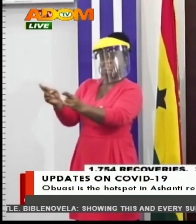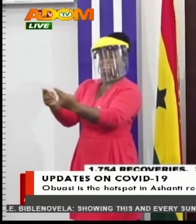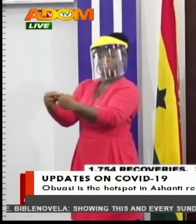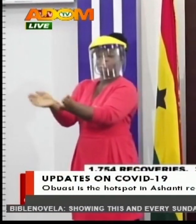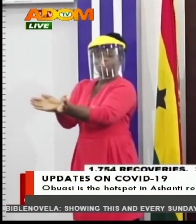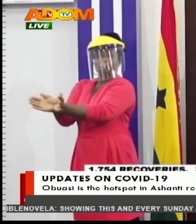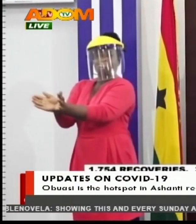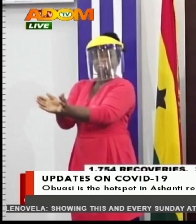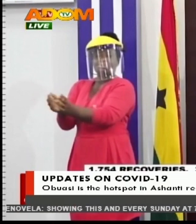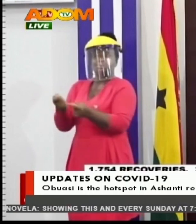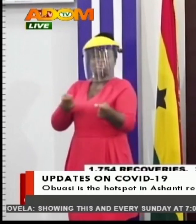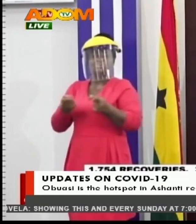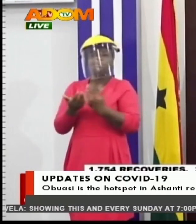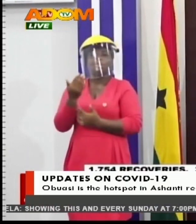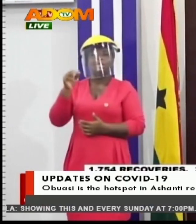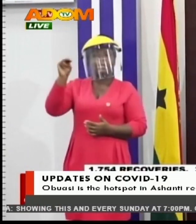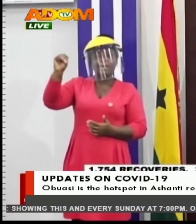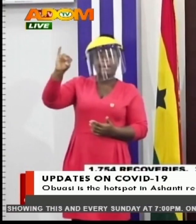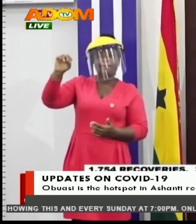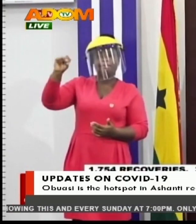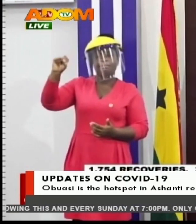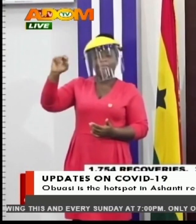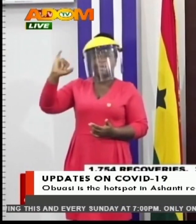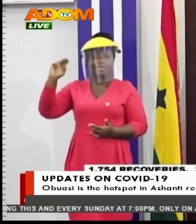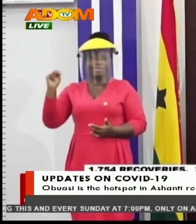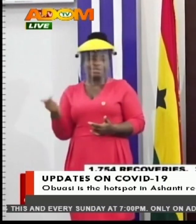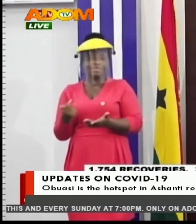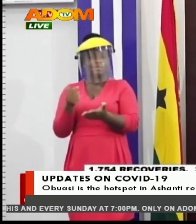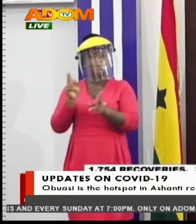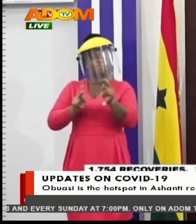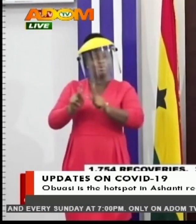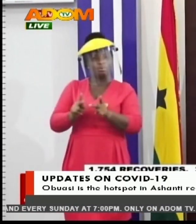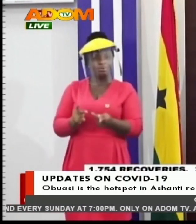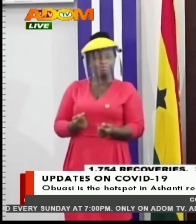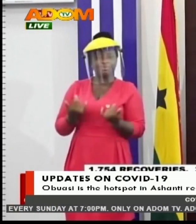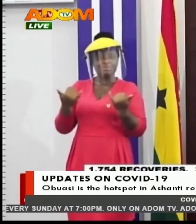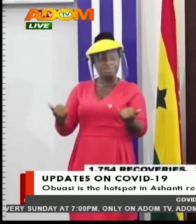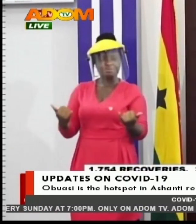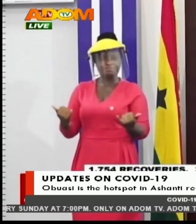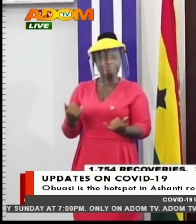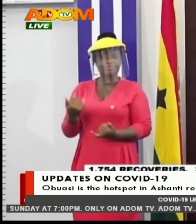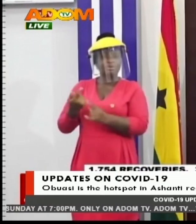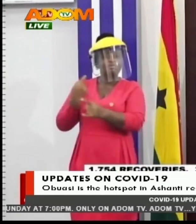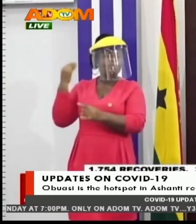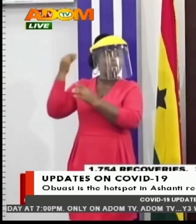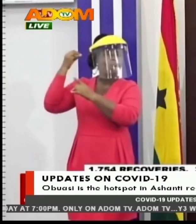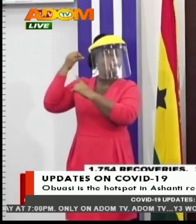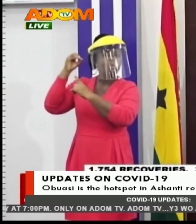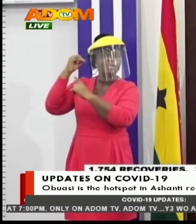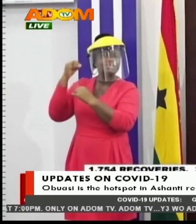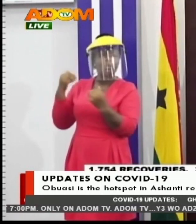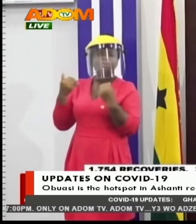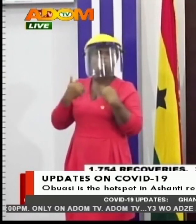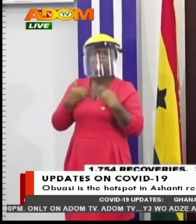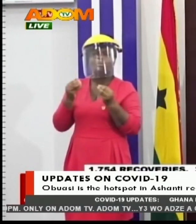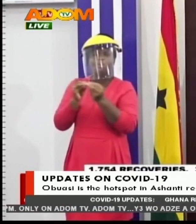surprise. So they had a clear, structured system, but were not aware that they have this quantum of disease sitting